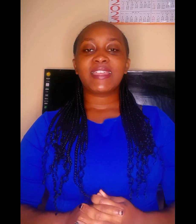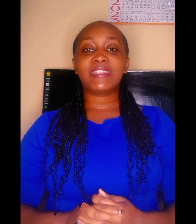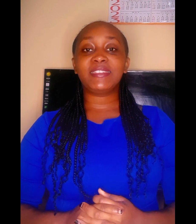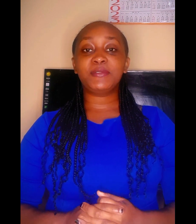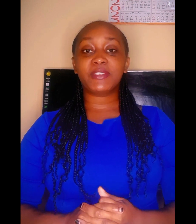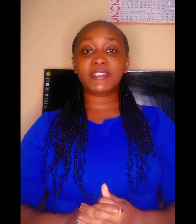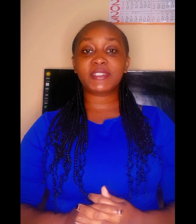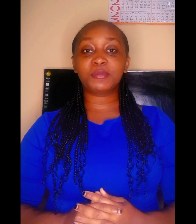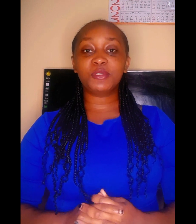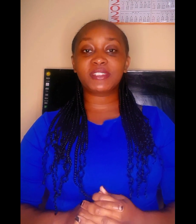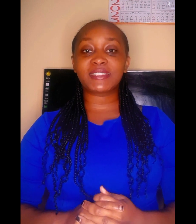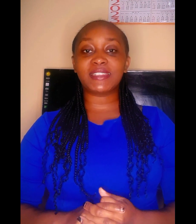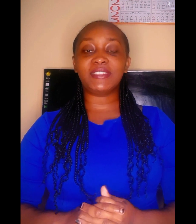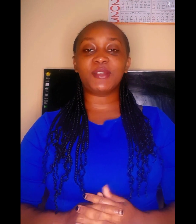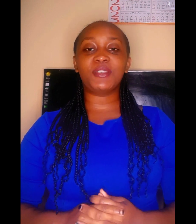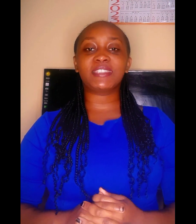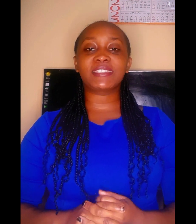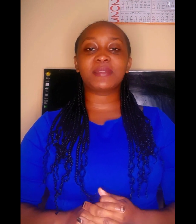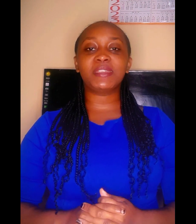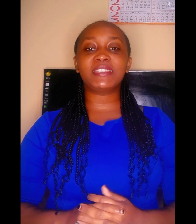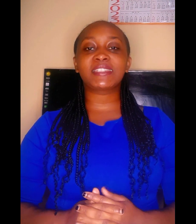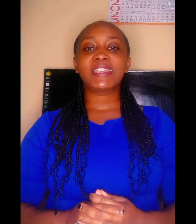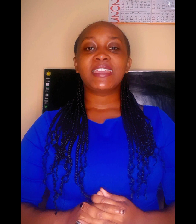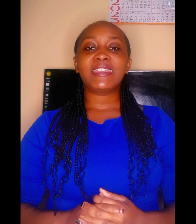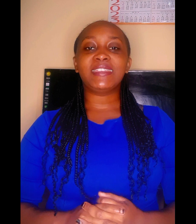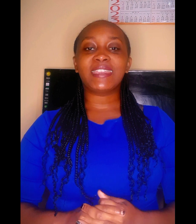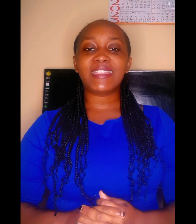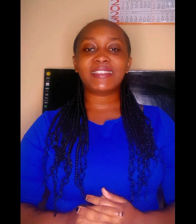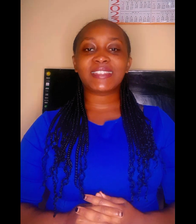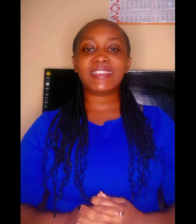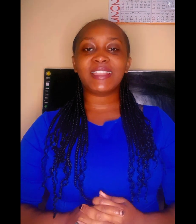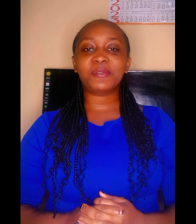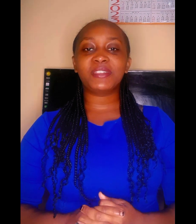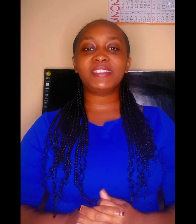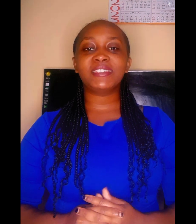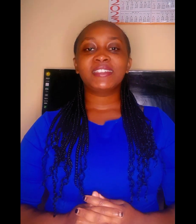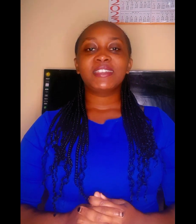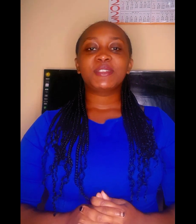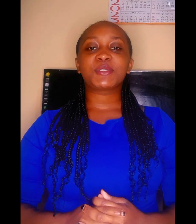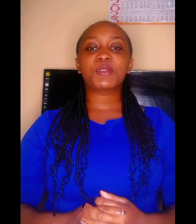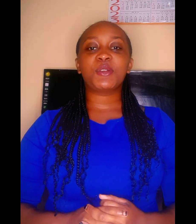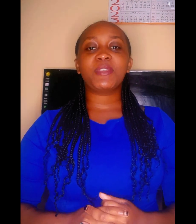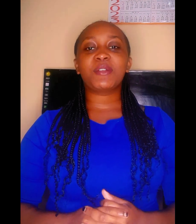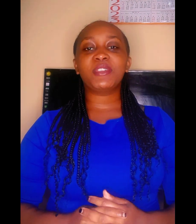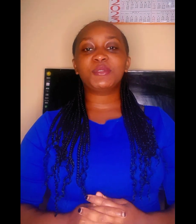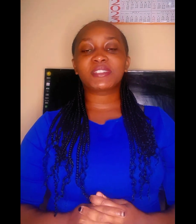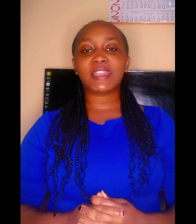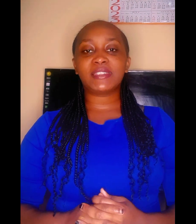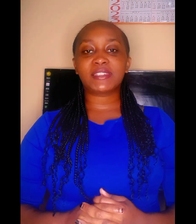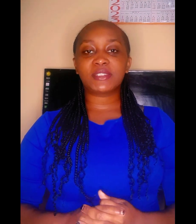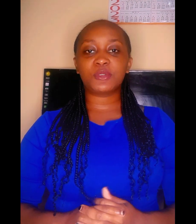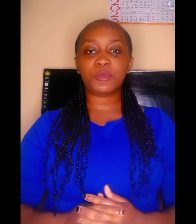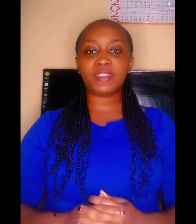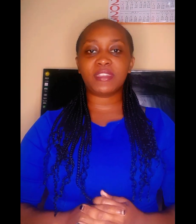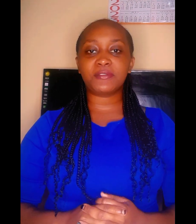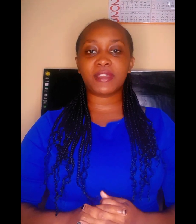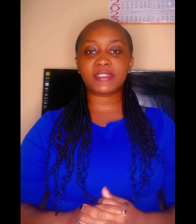the different books in the Old Testament in Kenyan Sign Language. So we are going to start with the